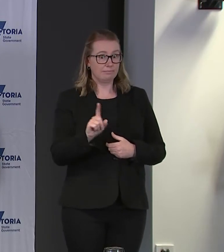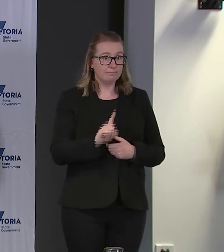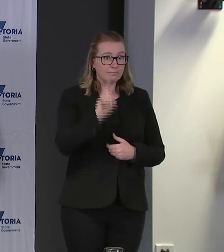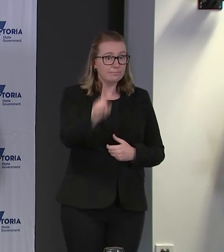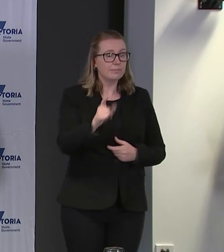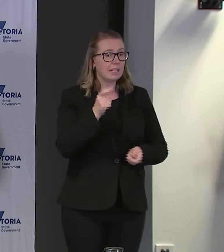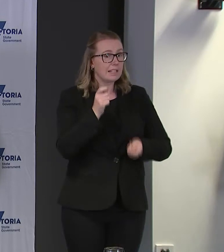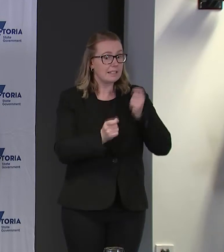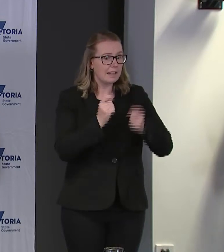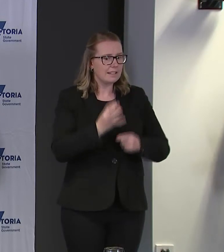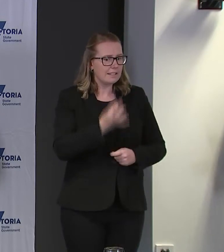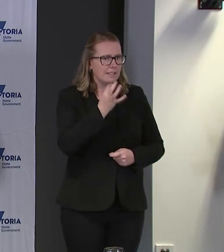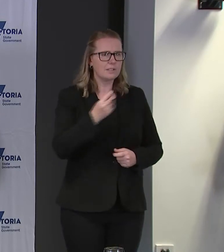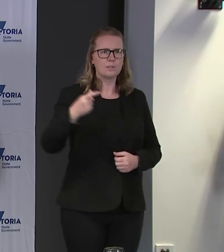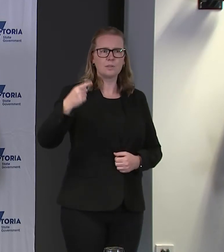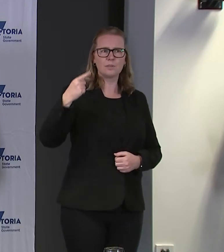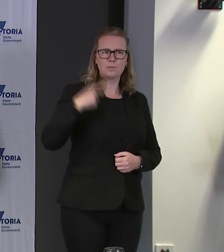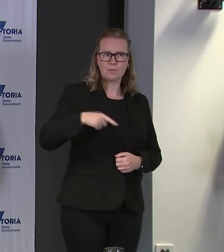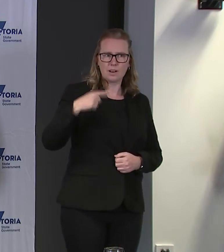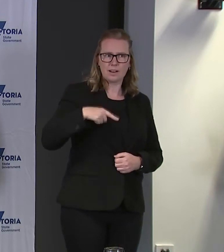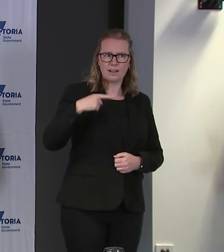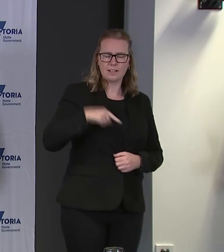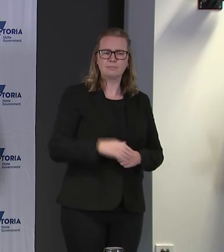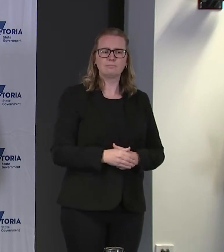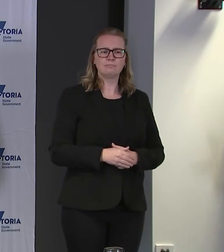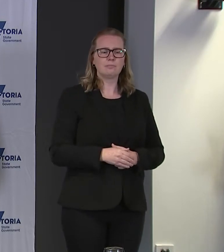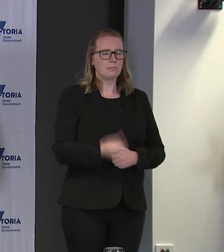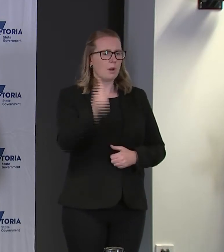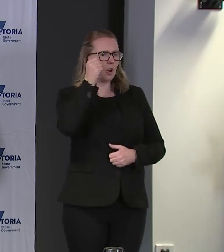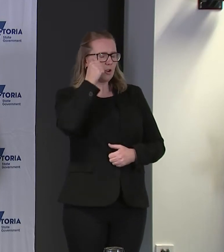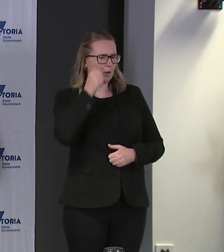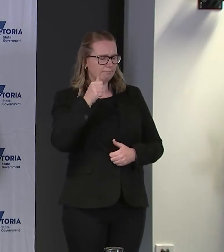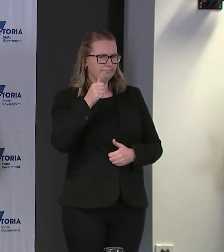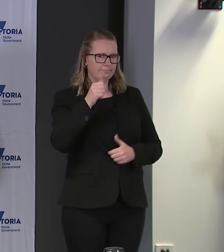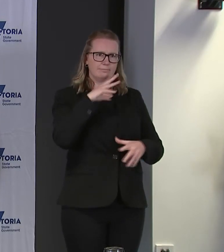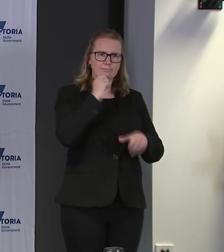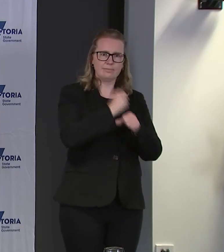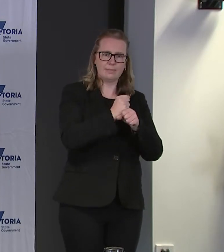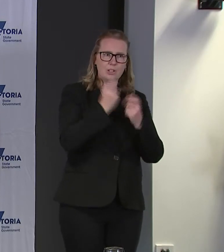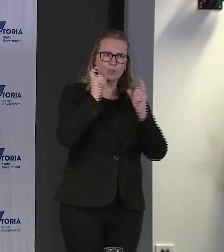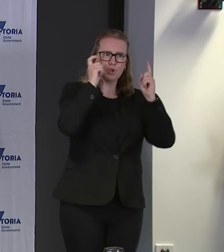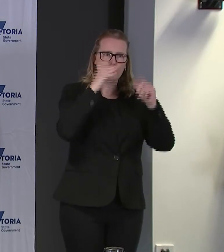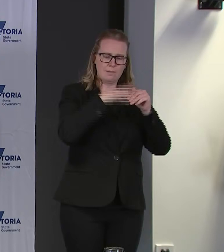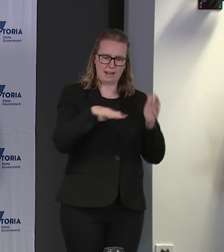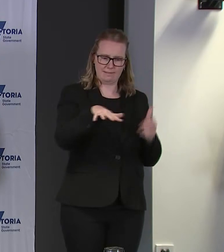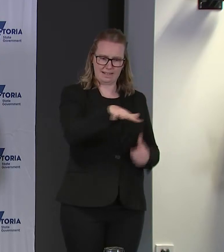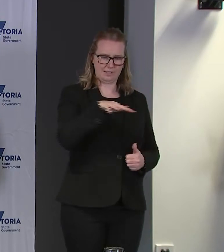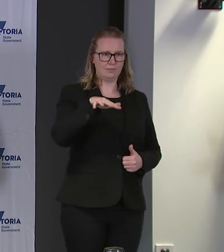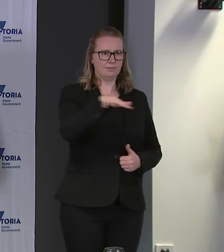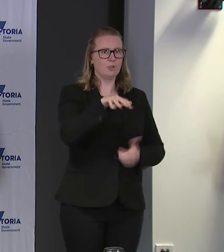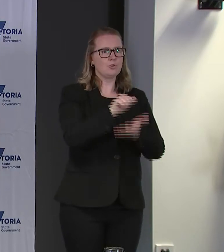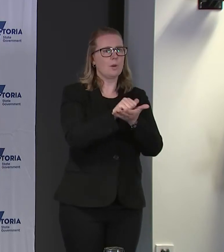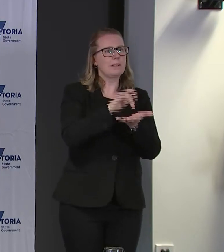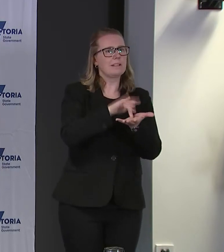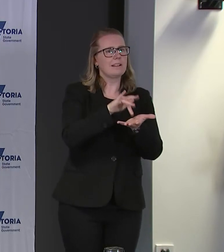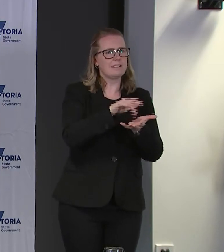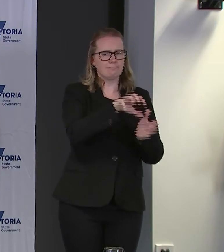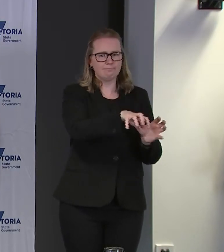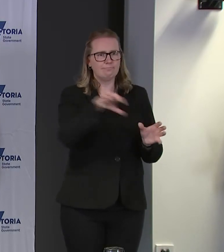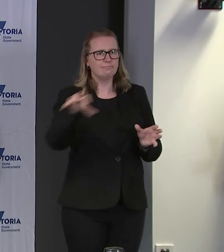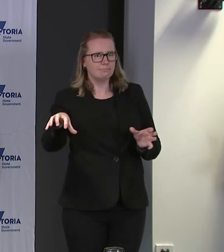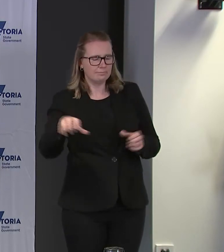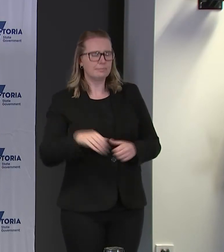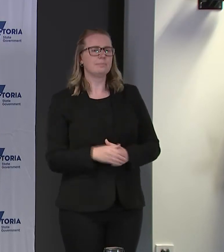tested because they saw that we had concerns about those settings as potentially at risk for people